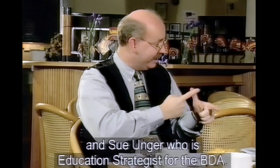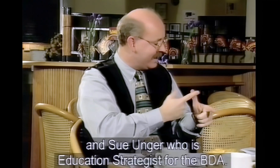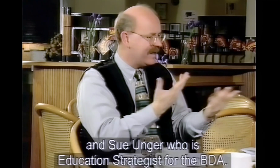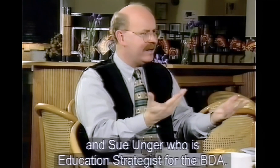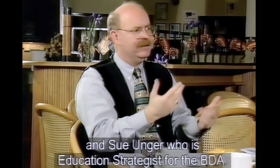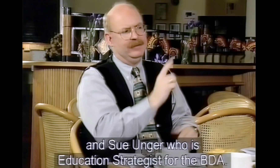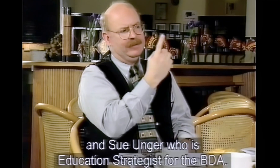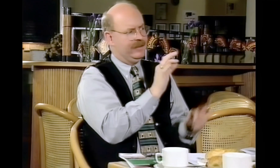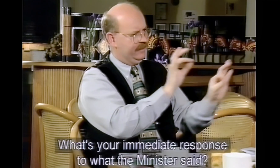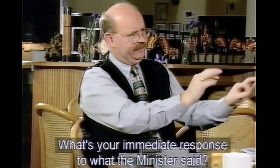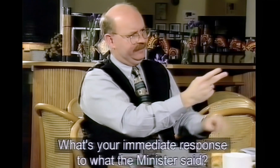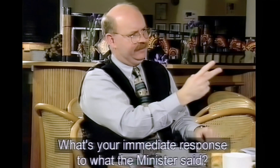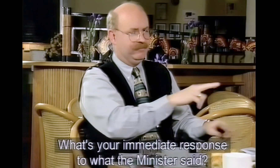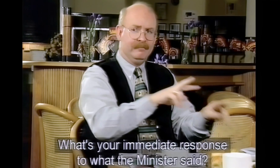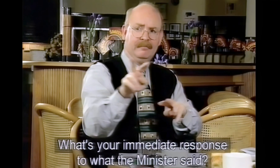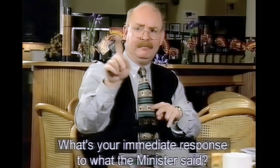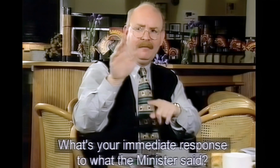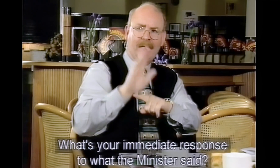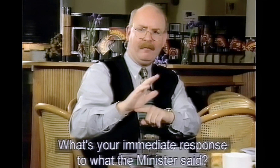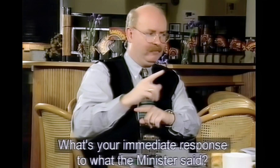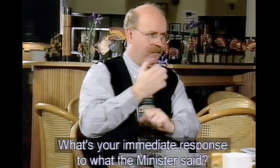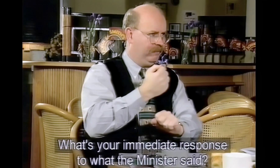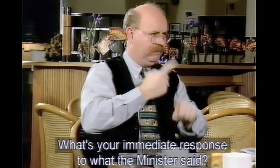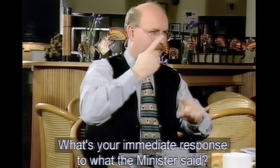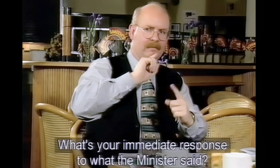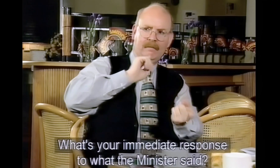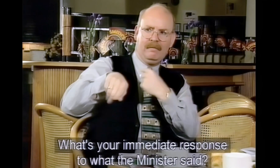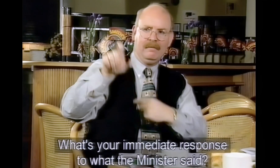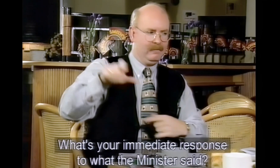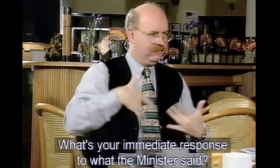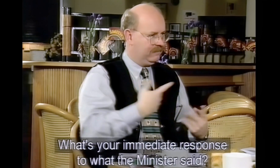BDA. First, I'd like to ask you just for your immediate response to what you've heard the minister say.